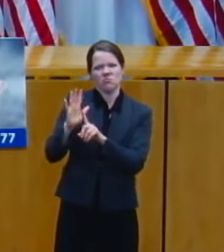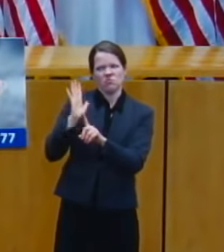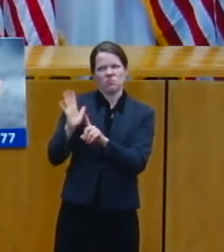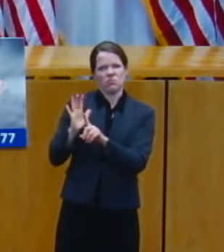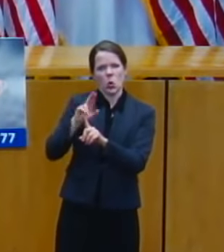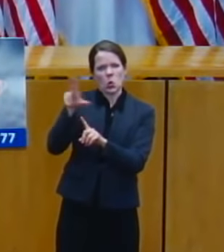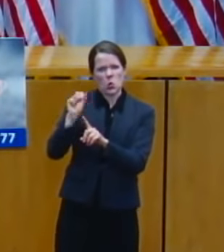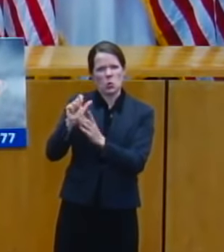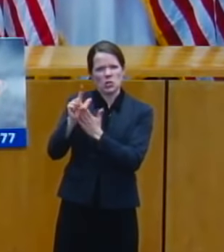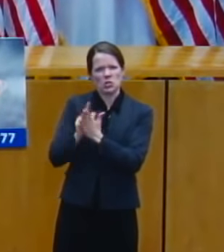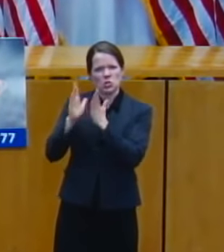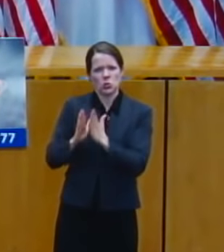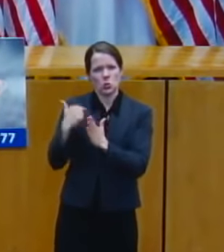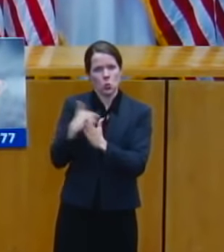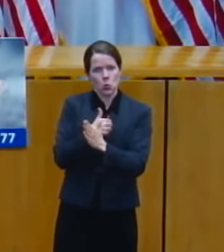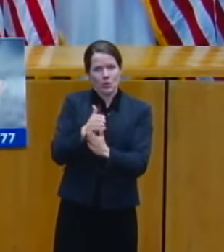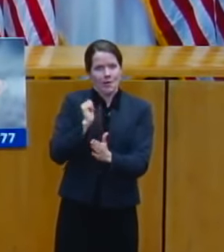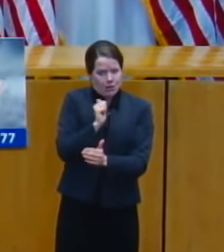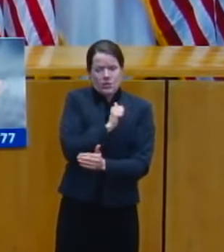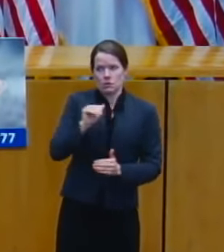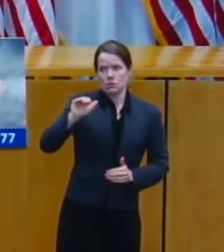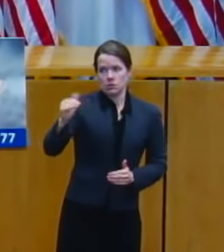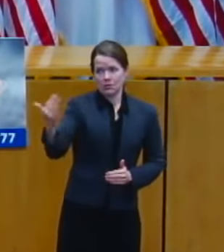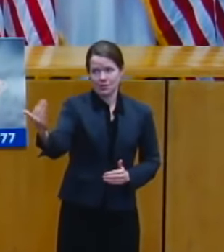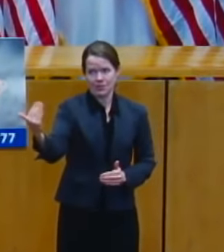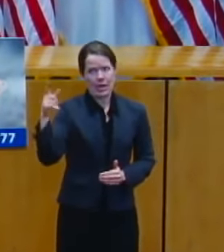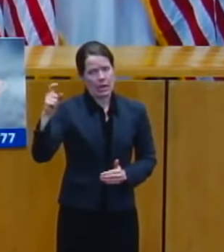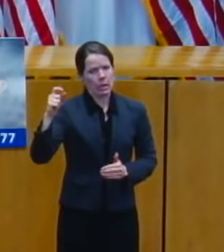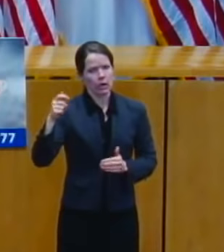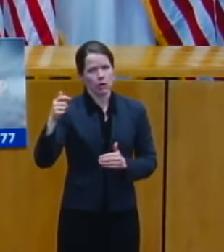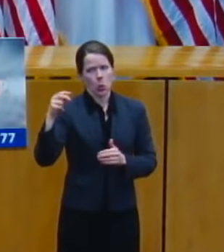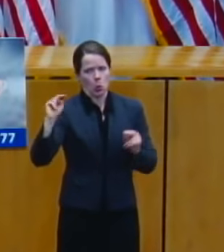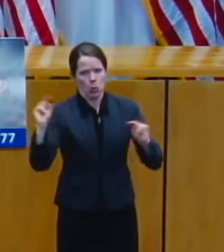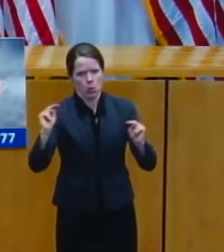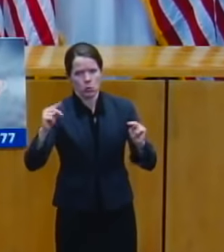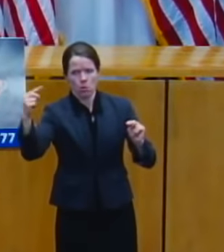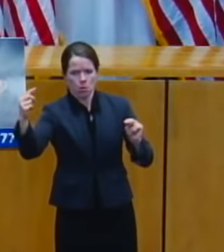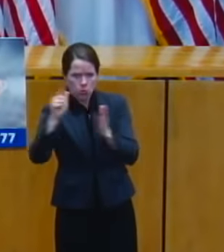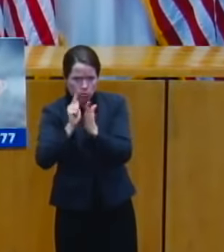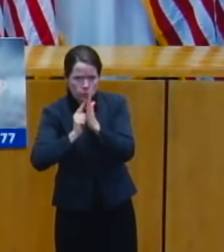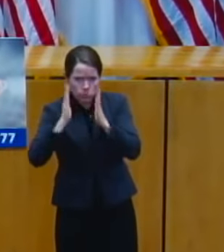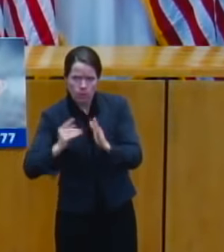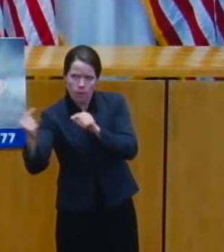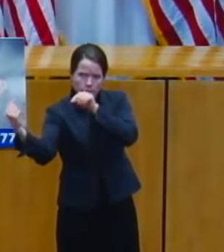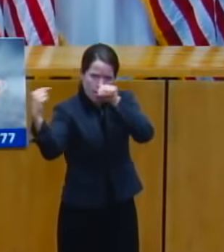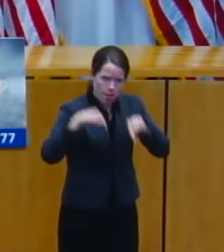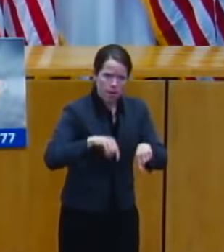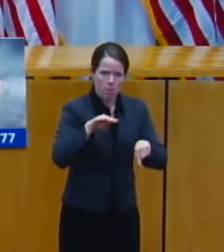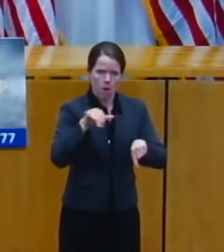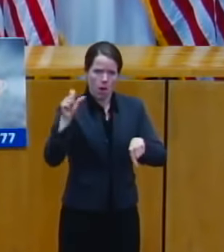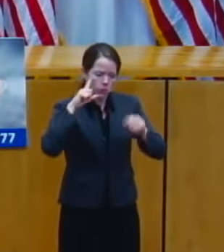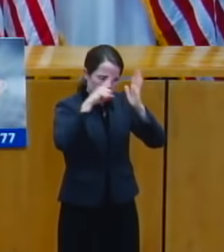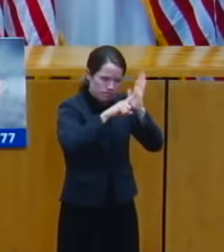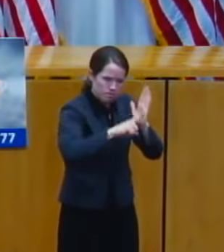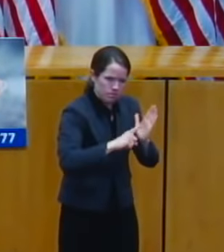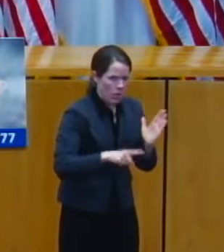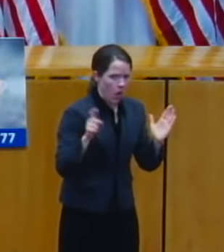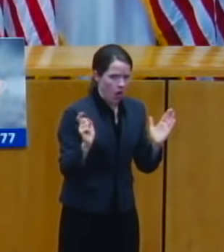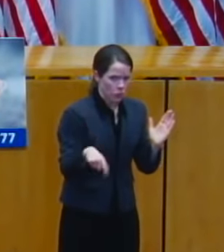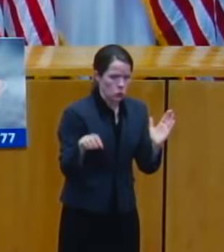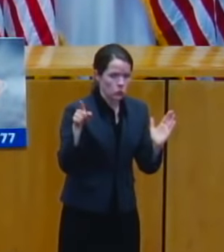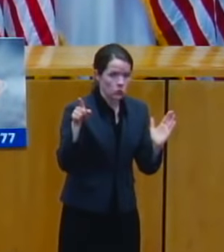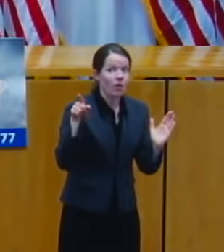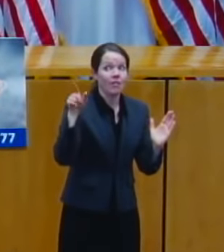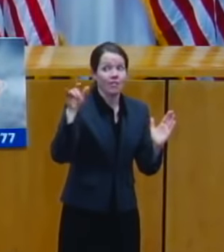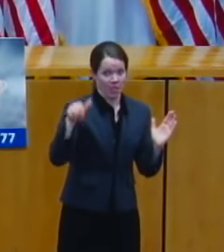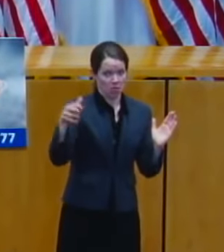independent investigation. Obviously, the Attorney General has particular oversight responsibilities,